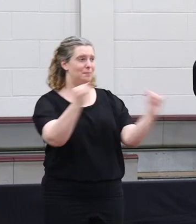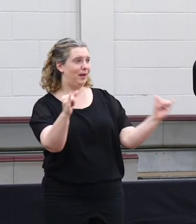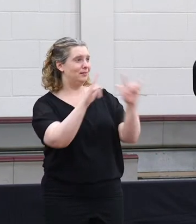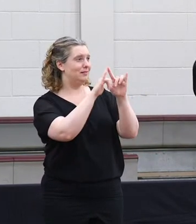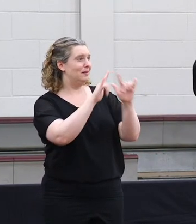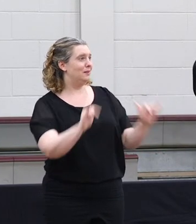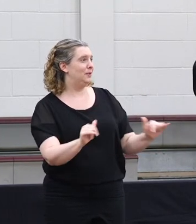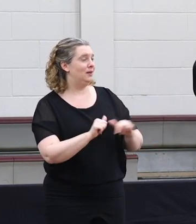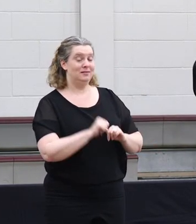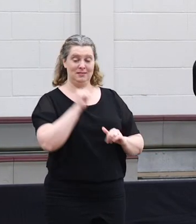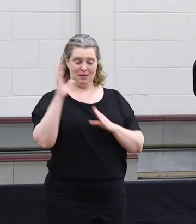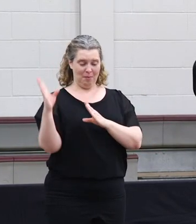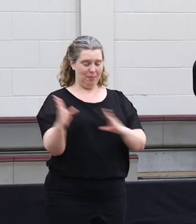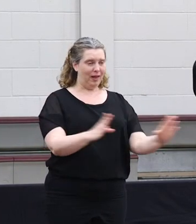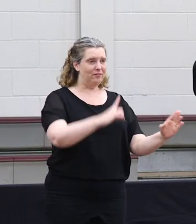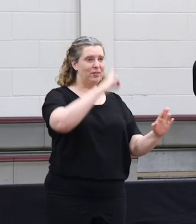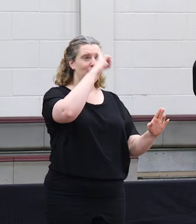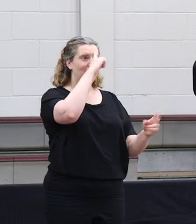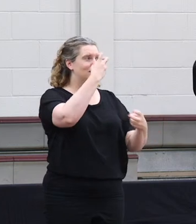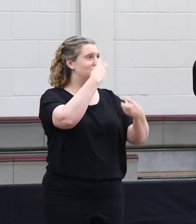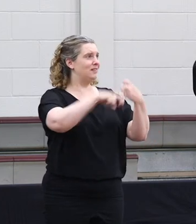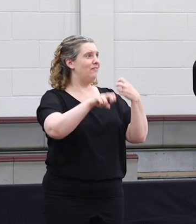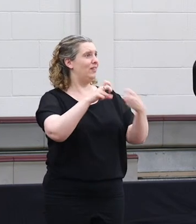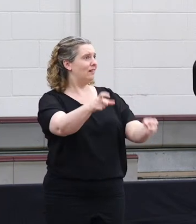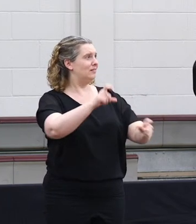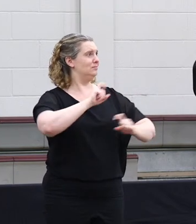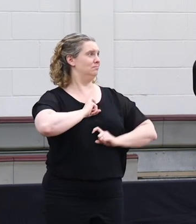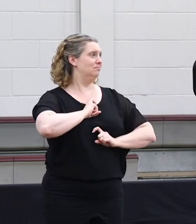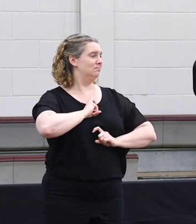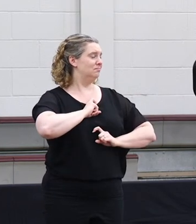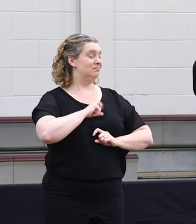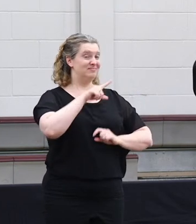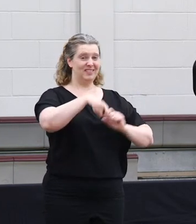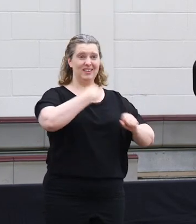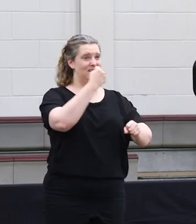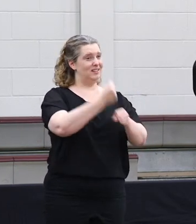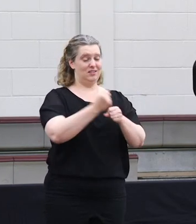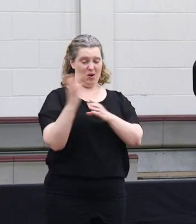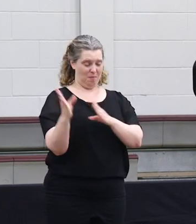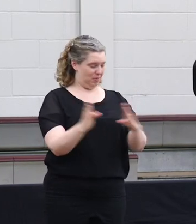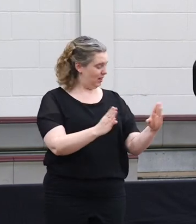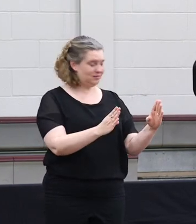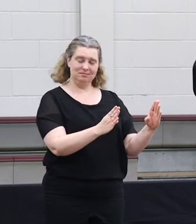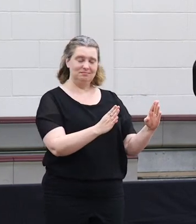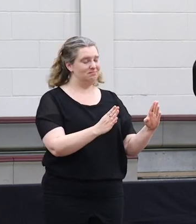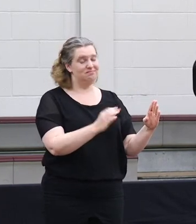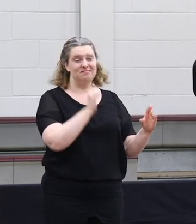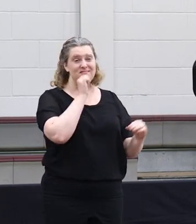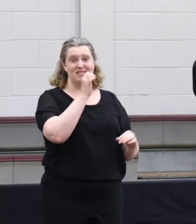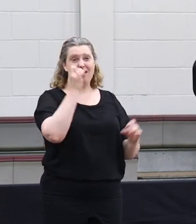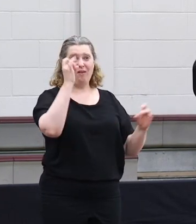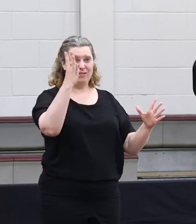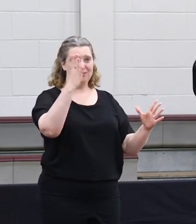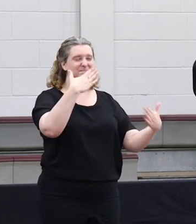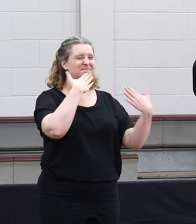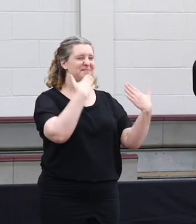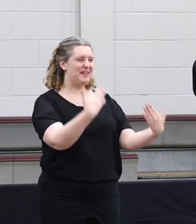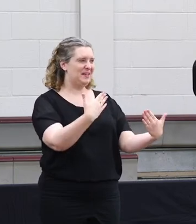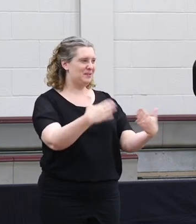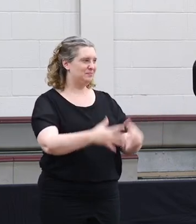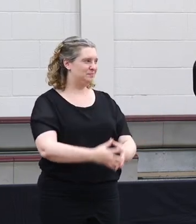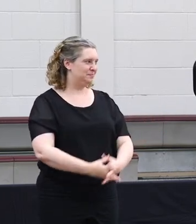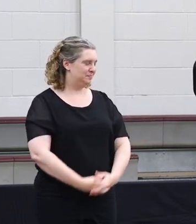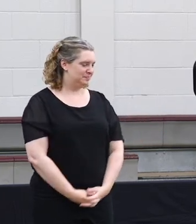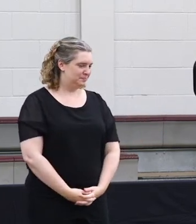I certainly couldn't plan for the mental toughness this year gifted me. This year didn't go as planned, but that isn't all bad. Thank you.